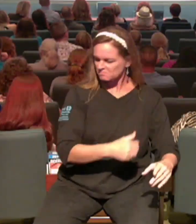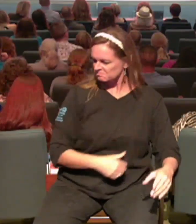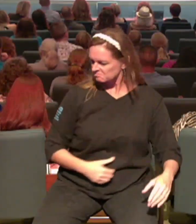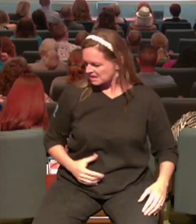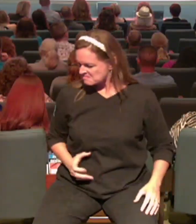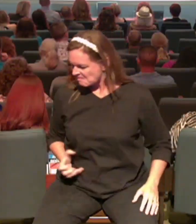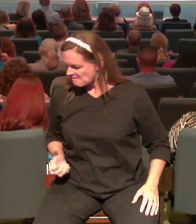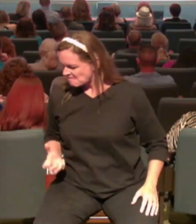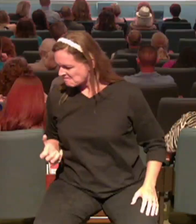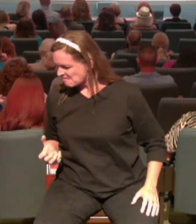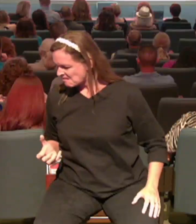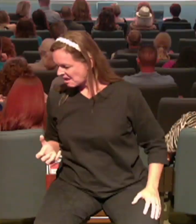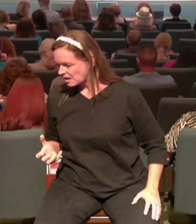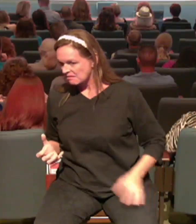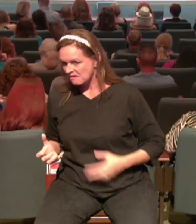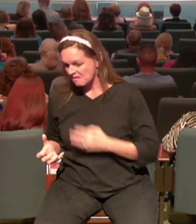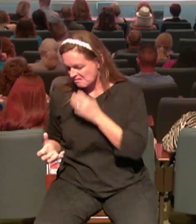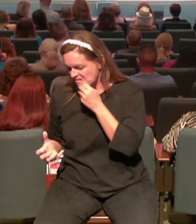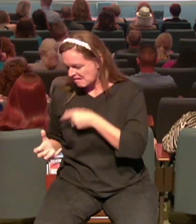did.